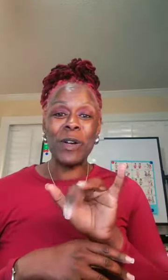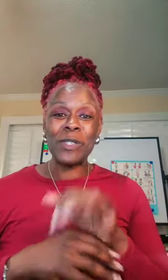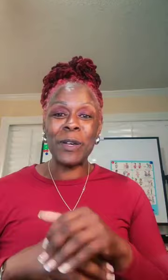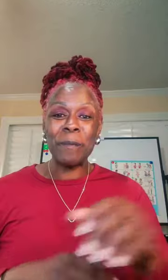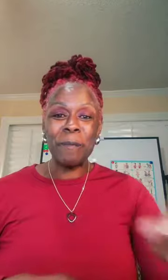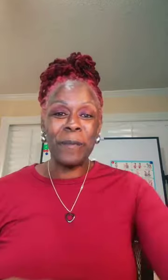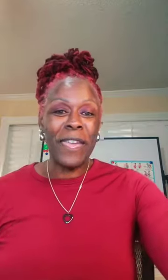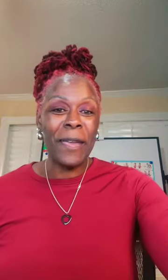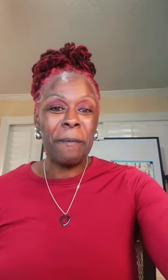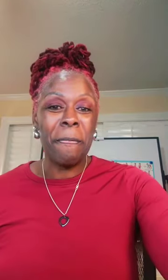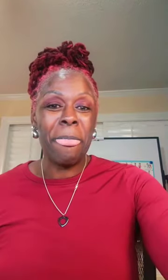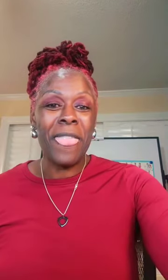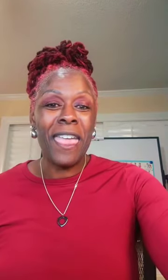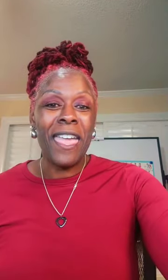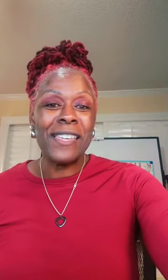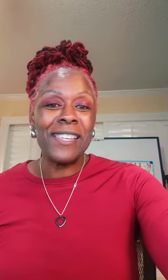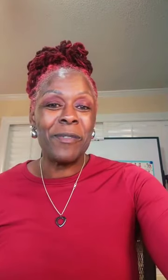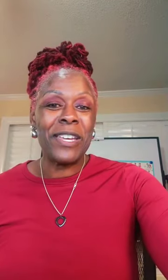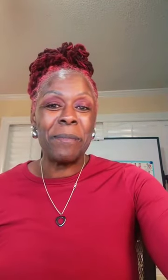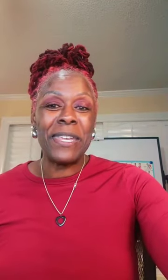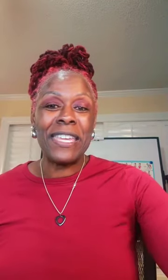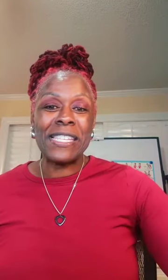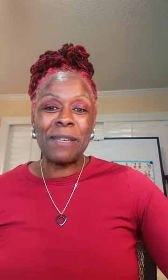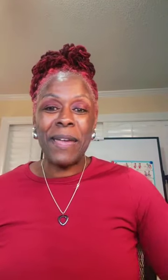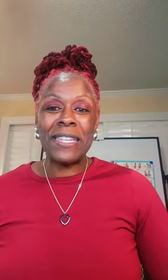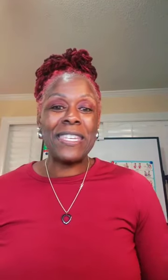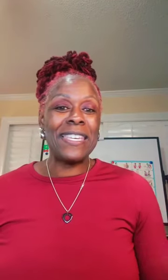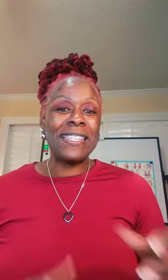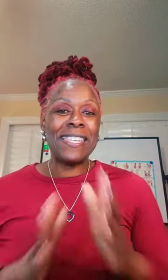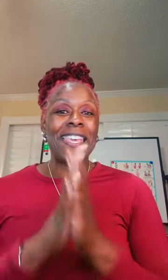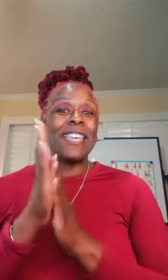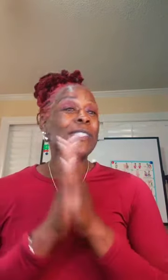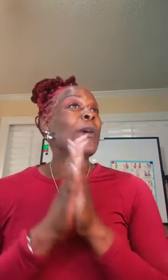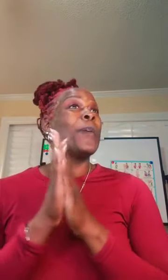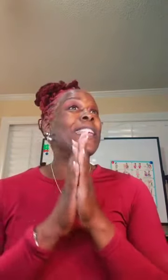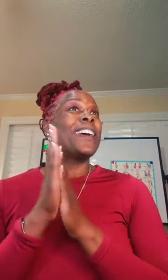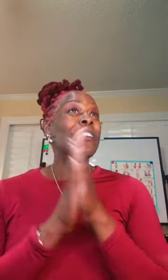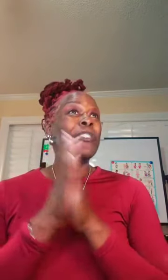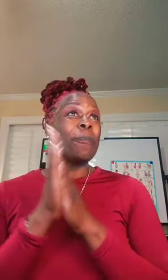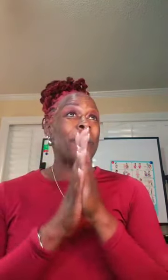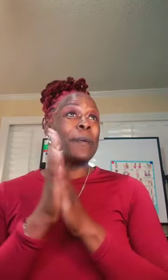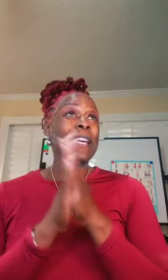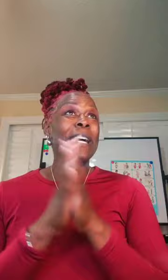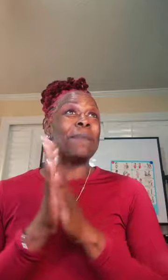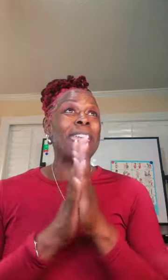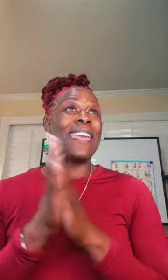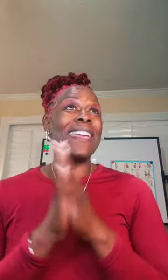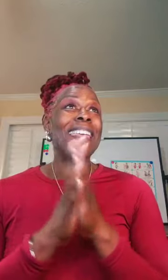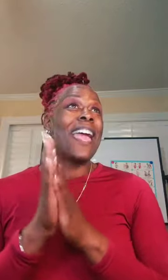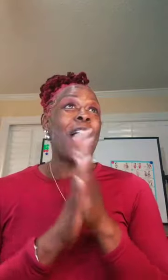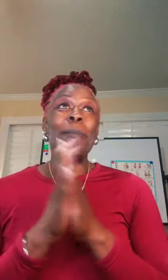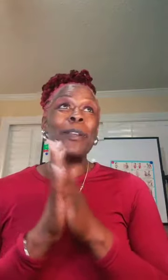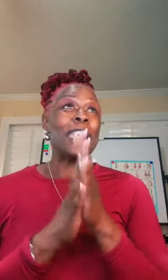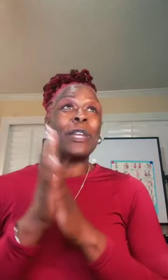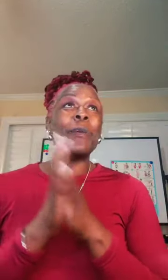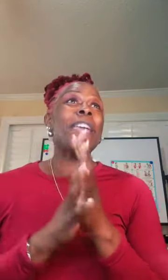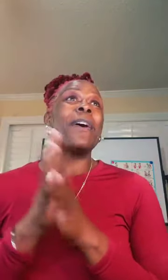also. Okay. So we're going to be getting some ideas. So I'm waiting on a few people to come in. I'm only going to wait